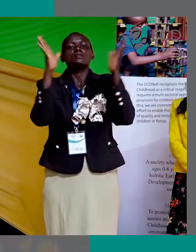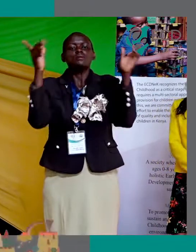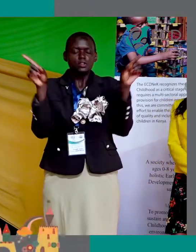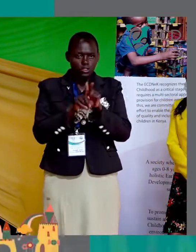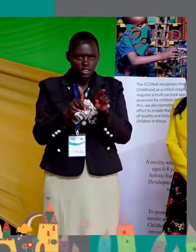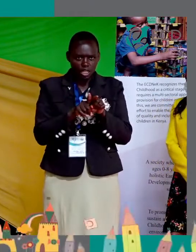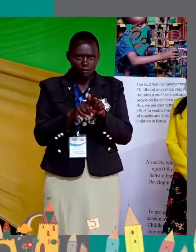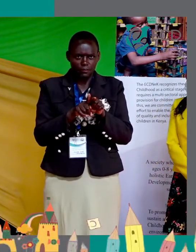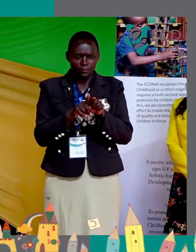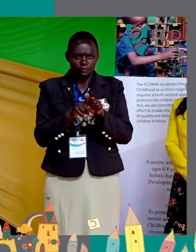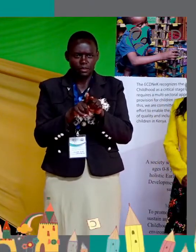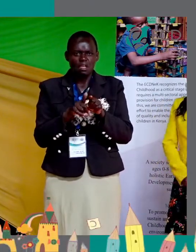effect that will show everybody.